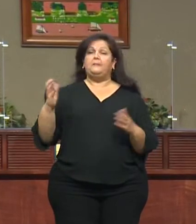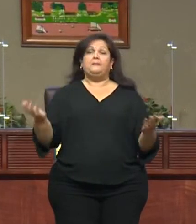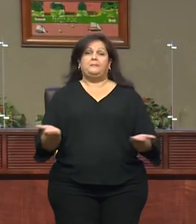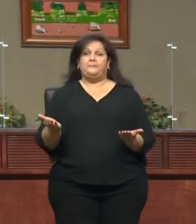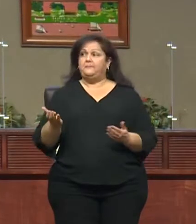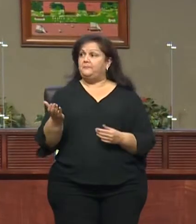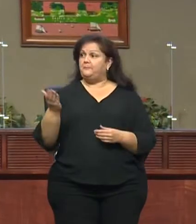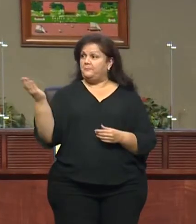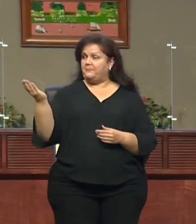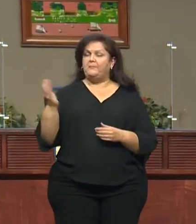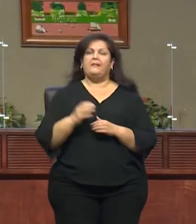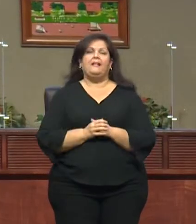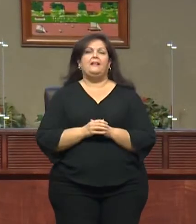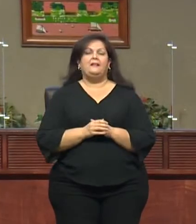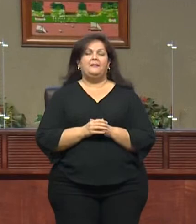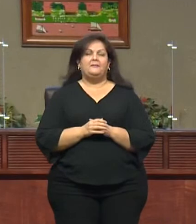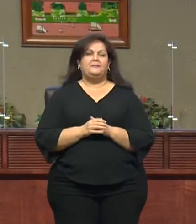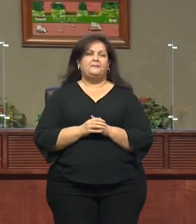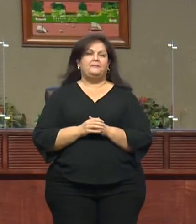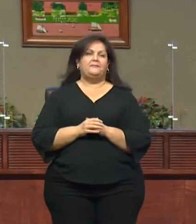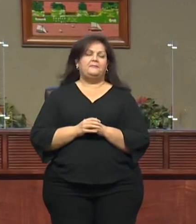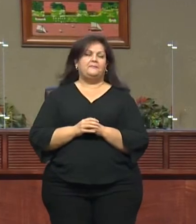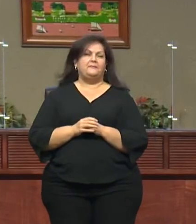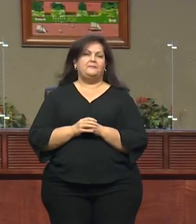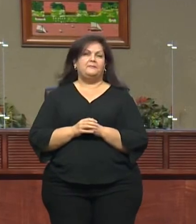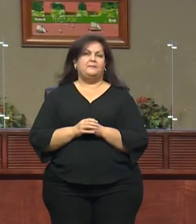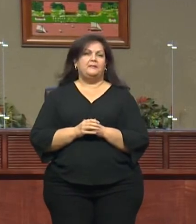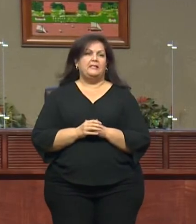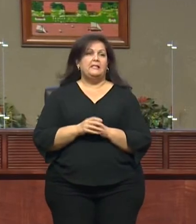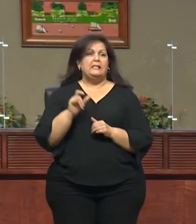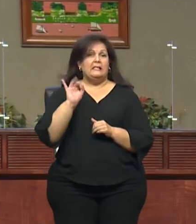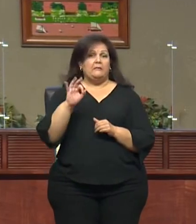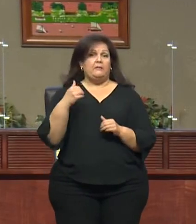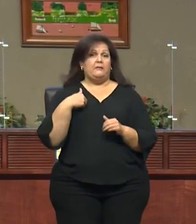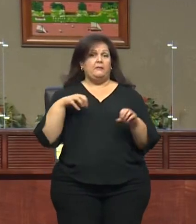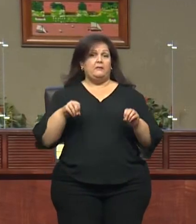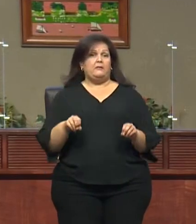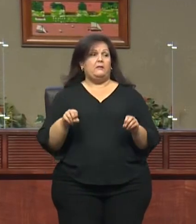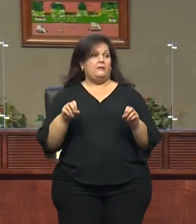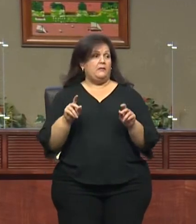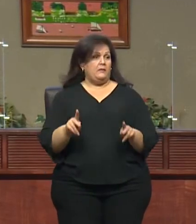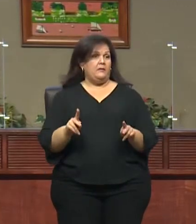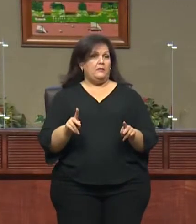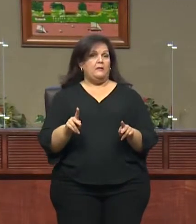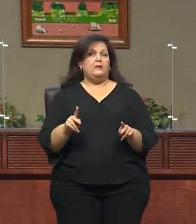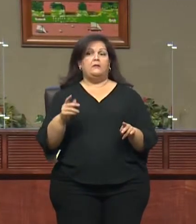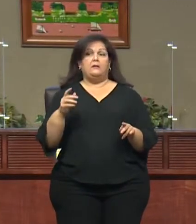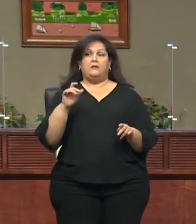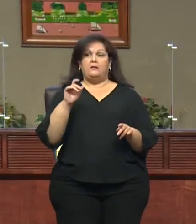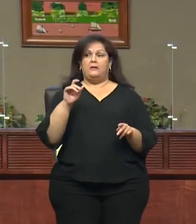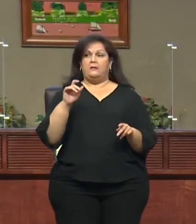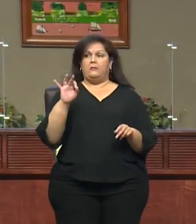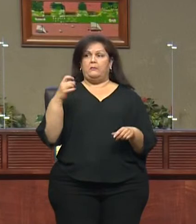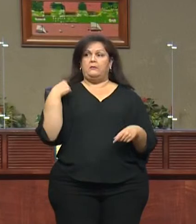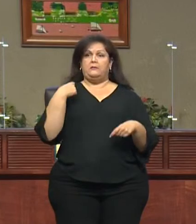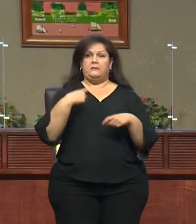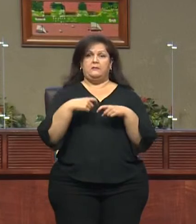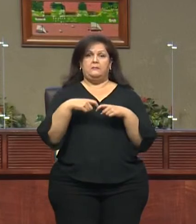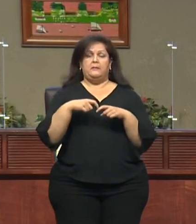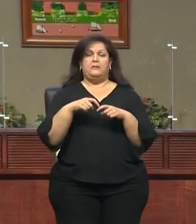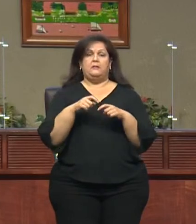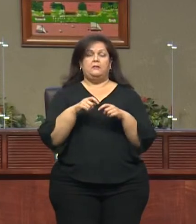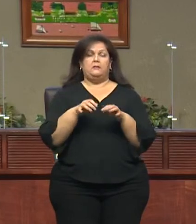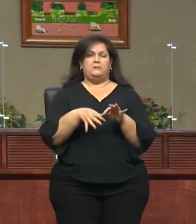And we will also, if we have the opportunity to do Hispanic